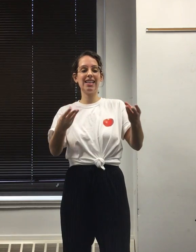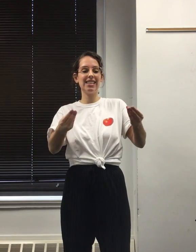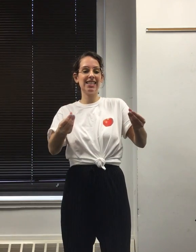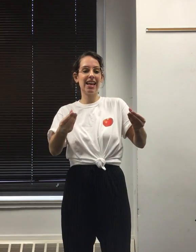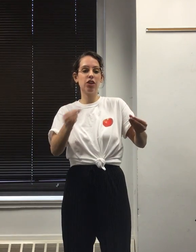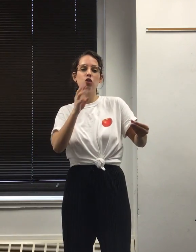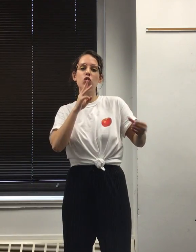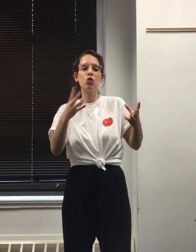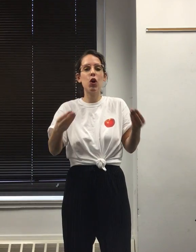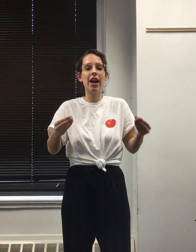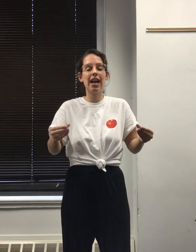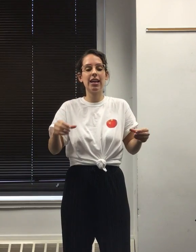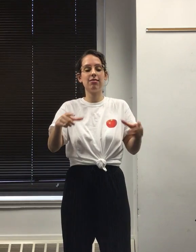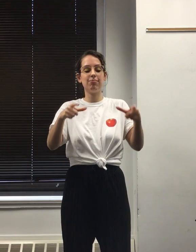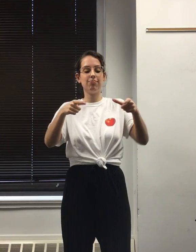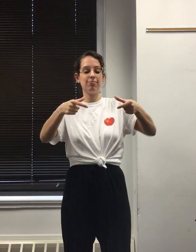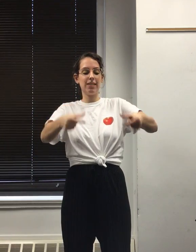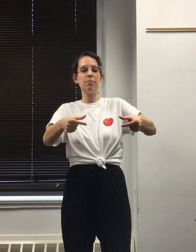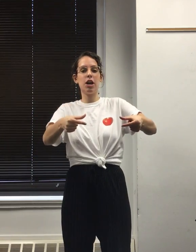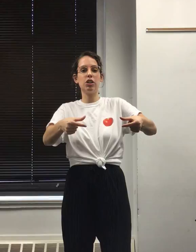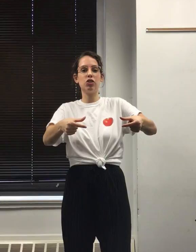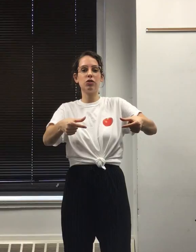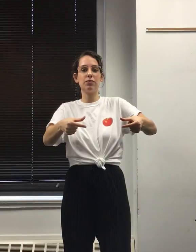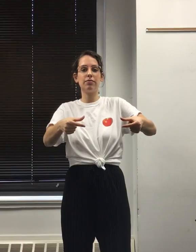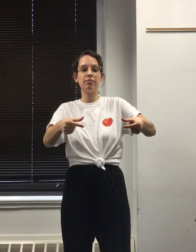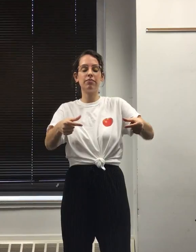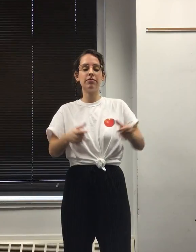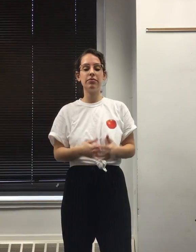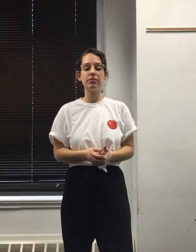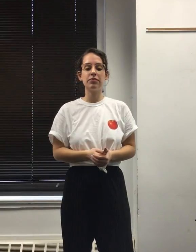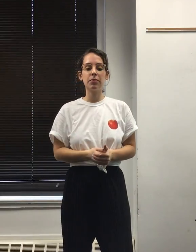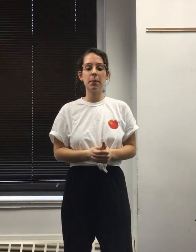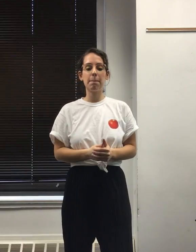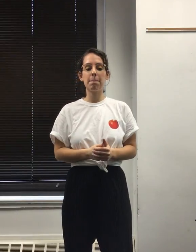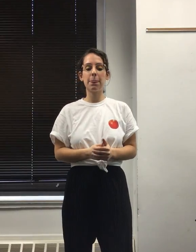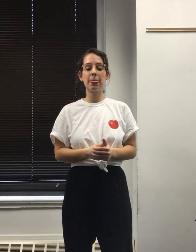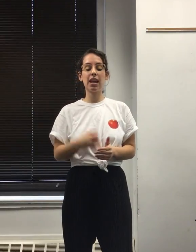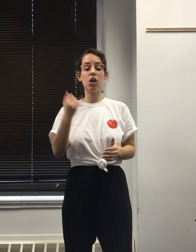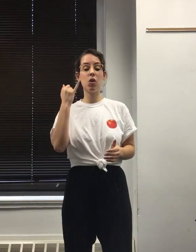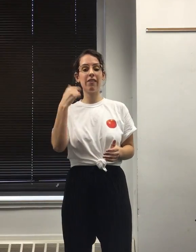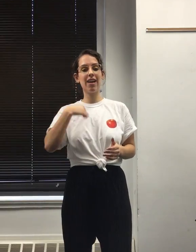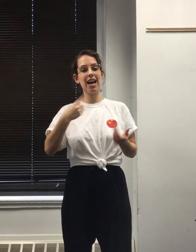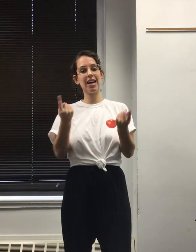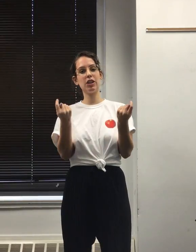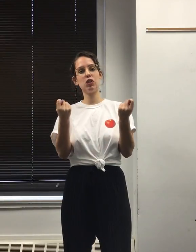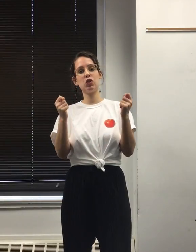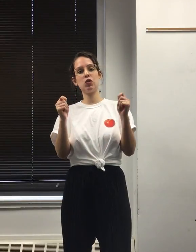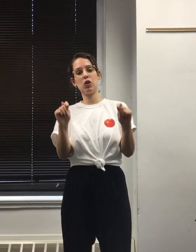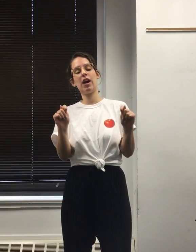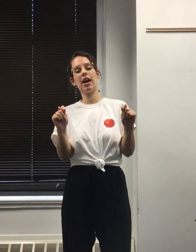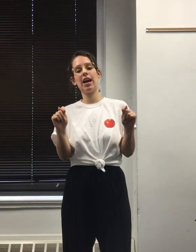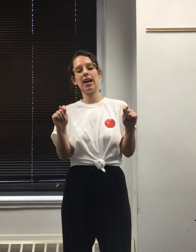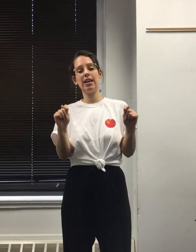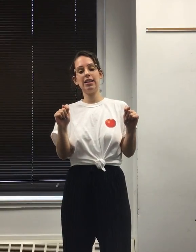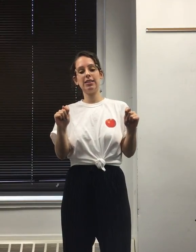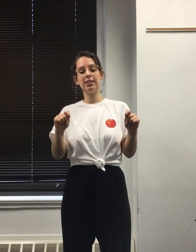Okay, submerge it to a point where if I tried to mop up a spill or something with this, that it wouldn't